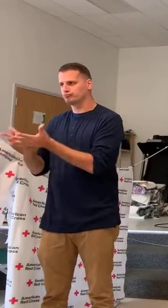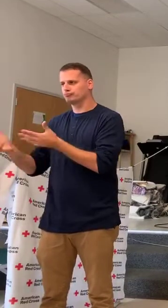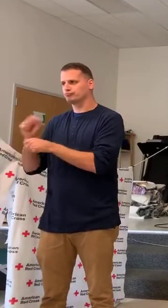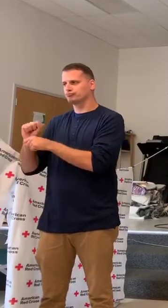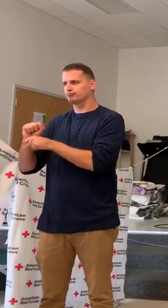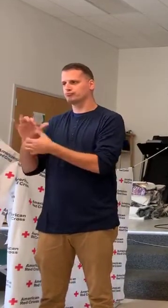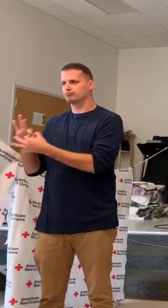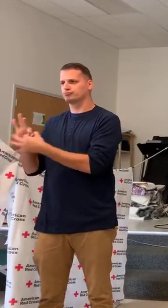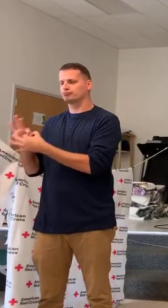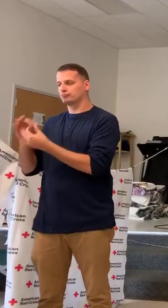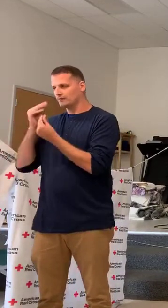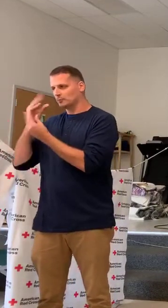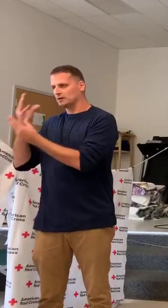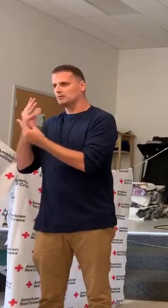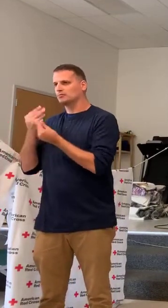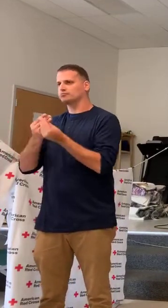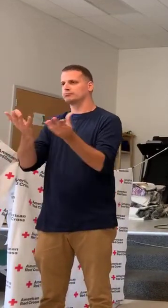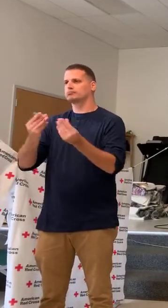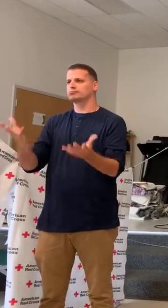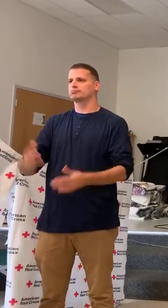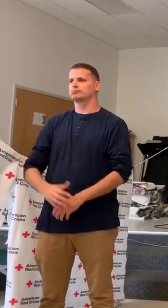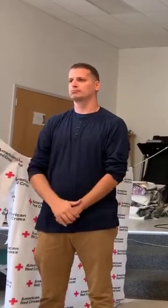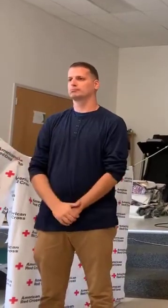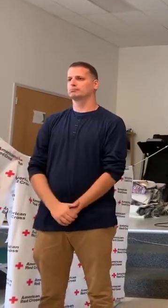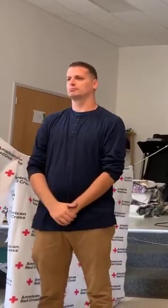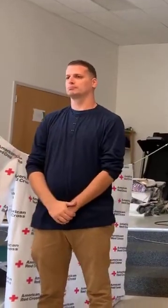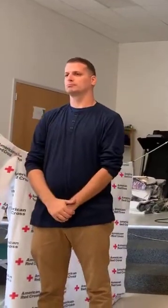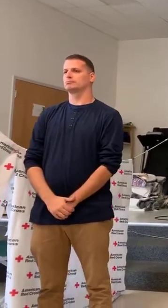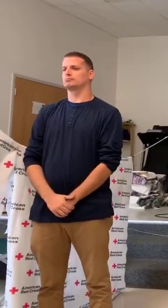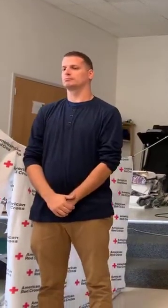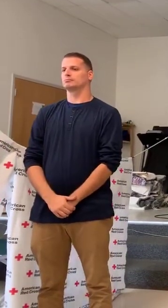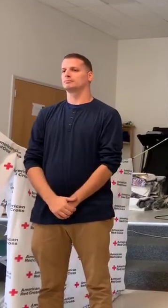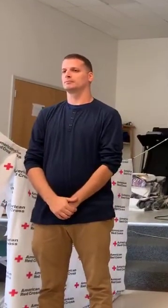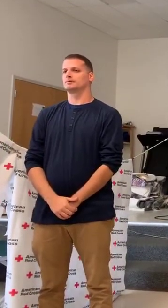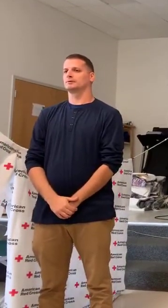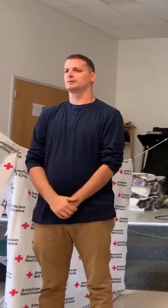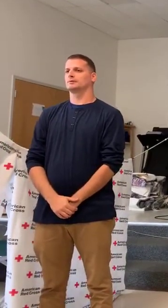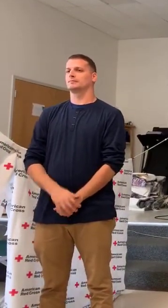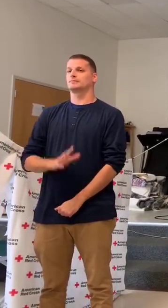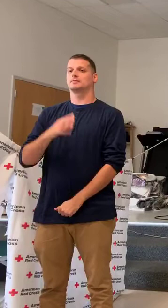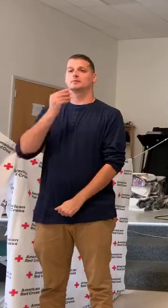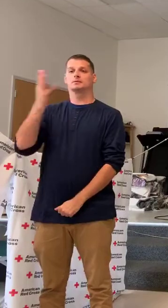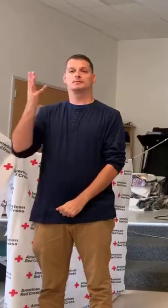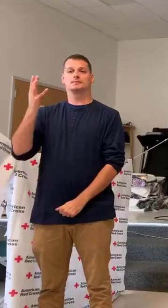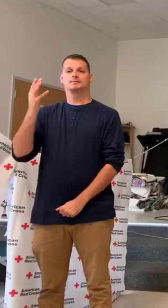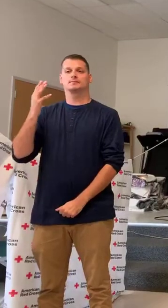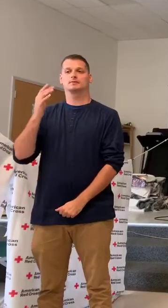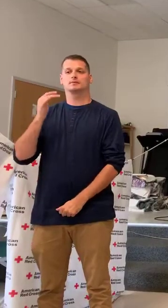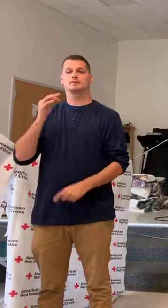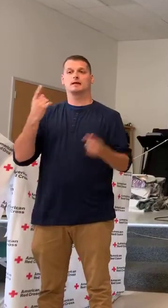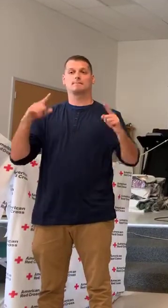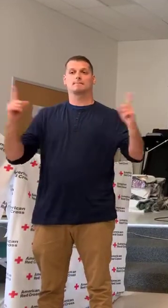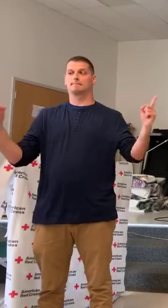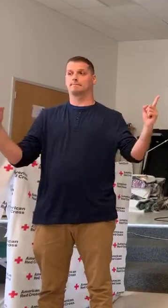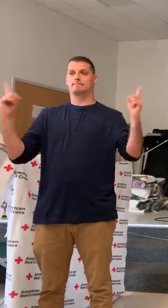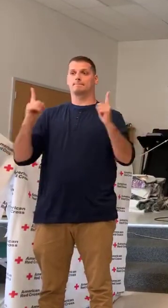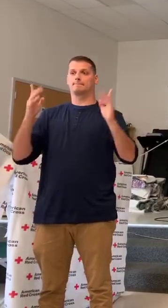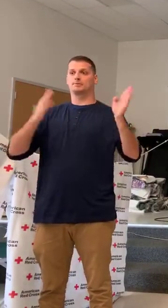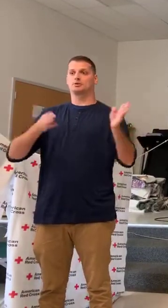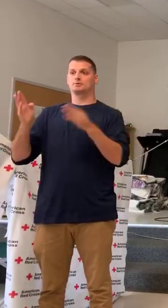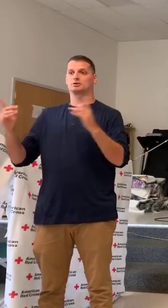after we call it a tie-in. Mm-hmm. So in fire slang, when two people meet up face-to-face, that's called tying in. So you'll tie in afterwards. Just like if you